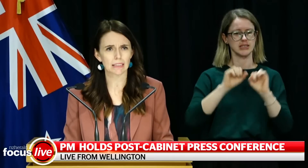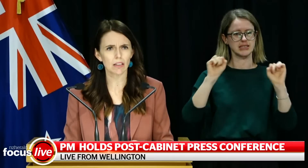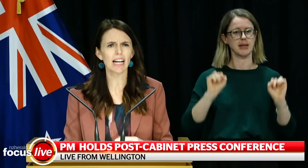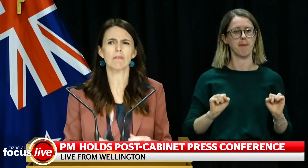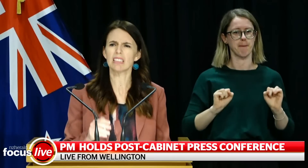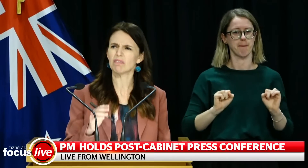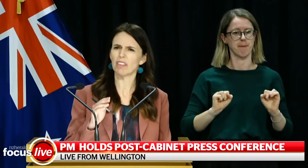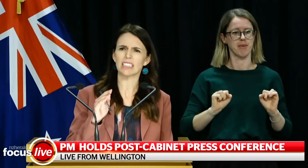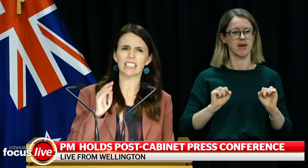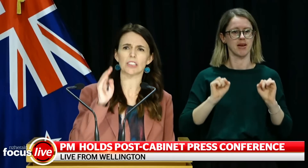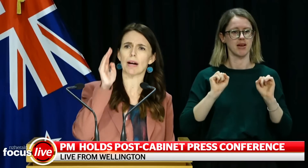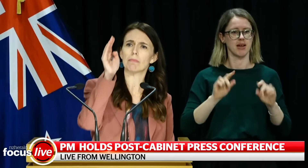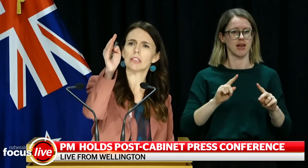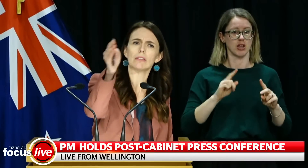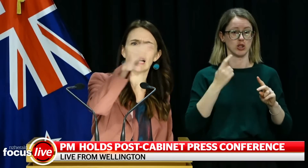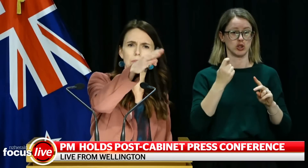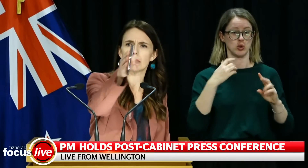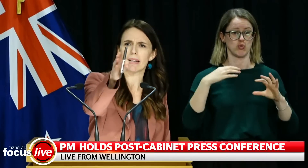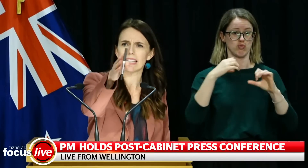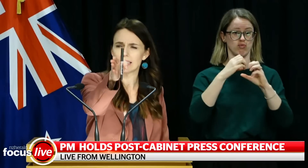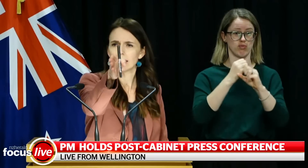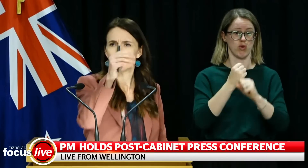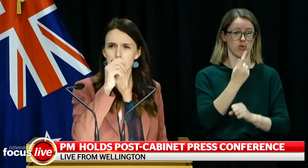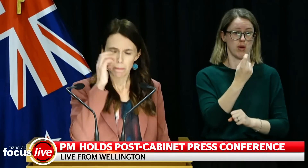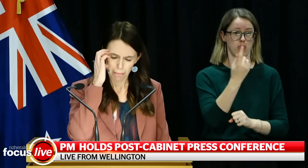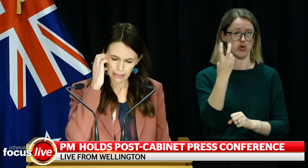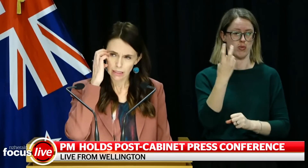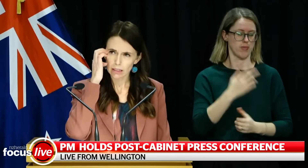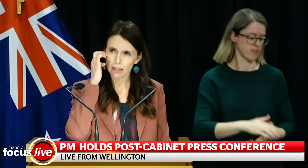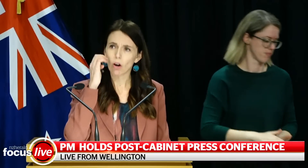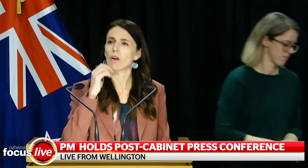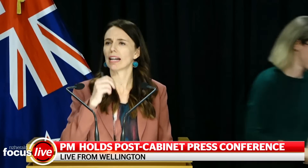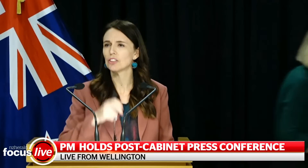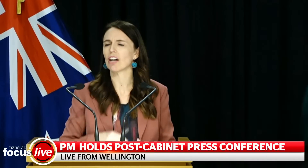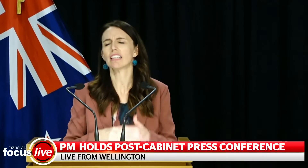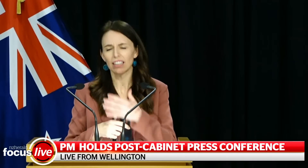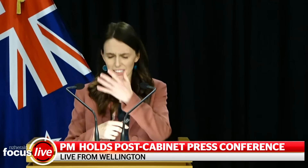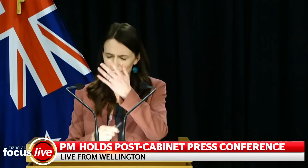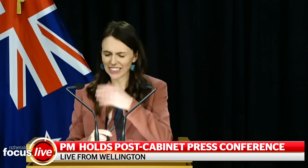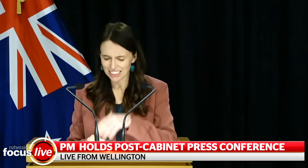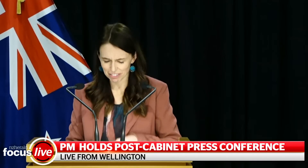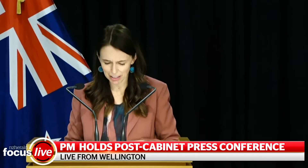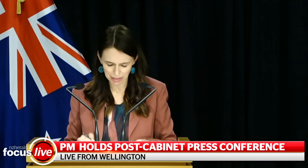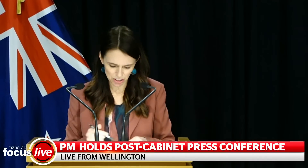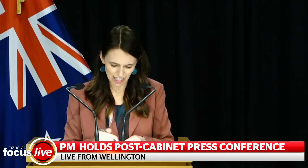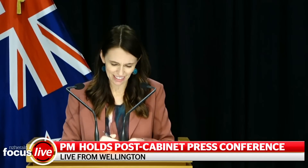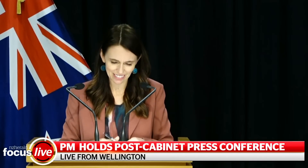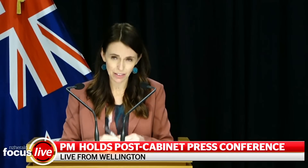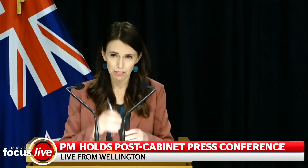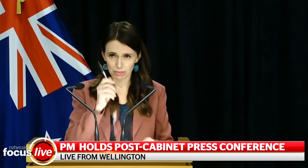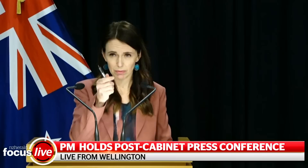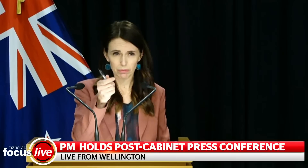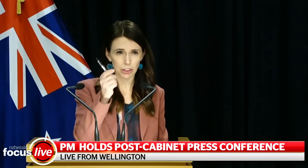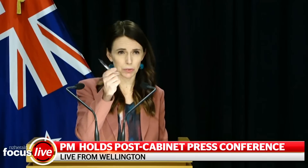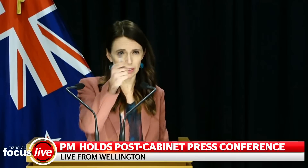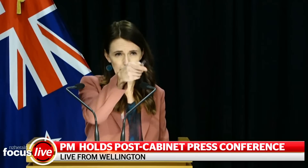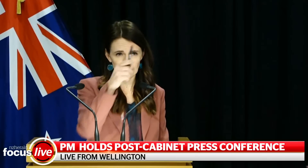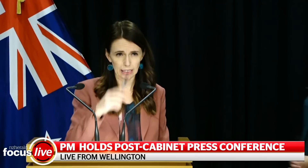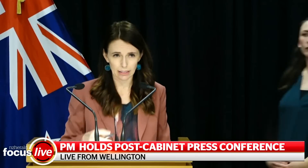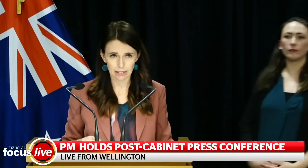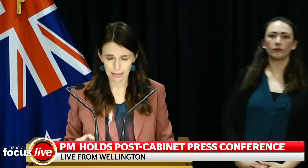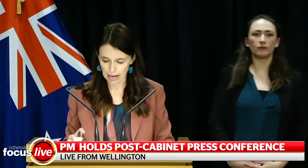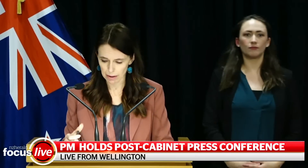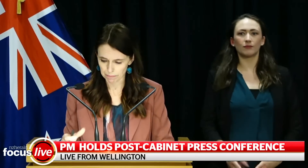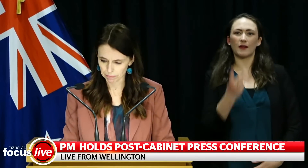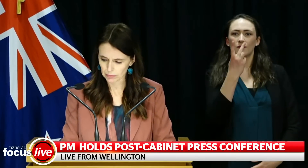from us. Okay, I'm gonna start to wrap. Two last ones back here. I'm still waiting. I did. Forgive me, Jane. Then finish with Lillian